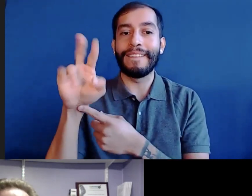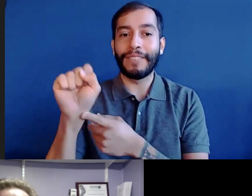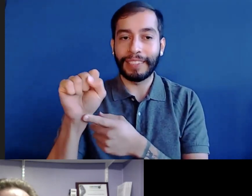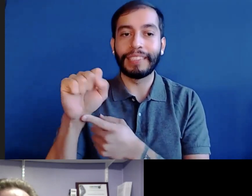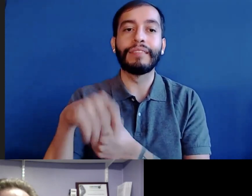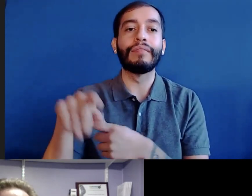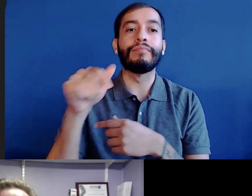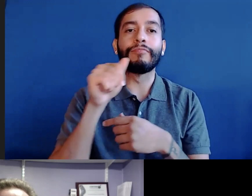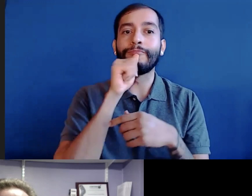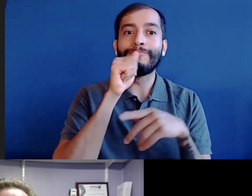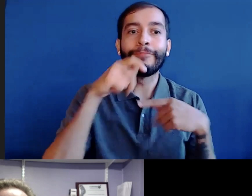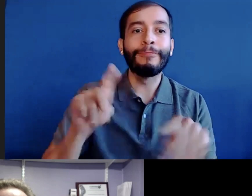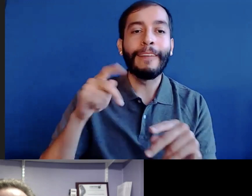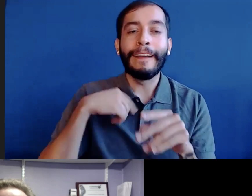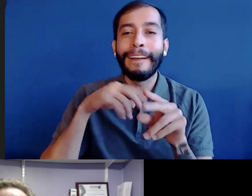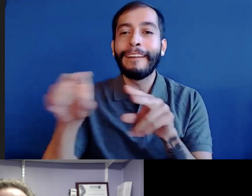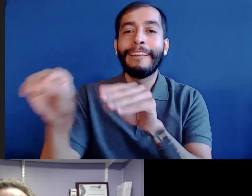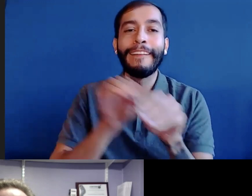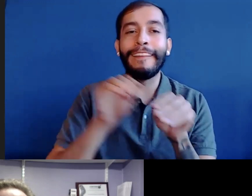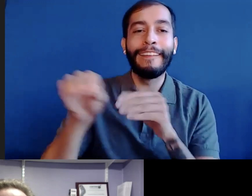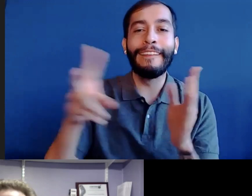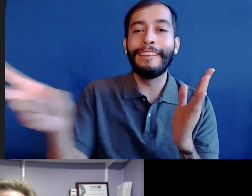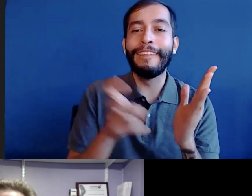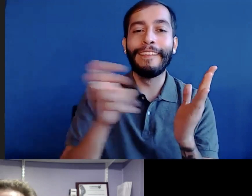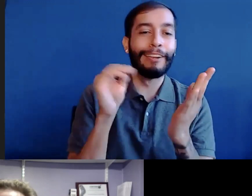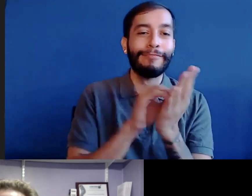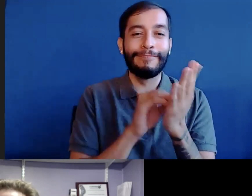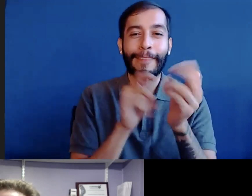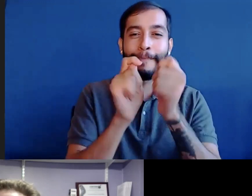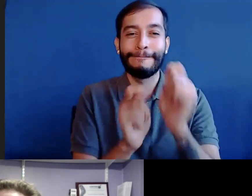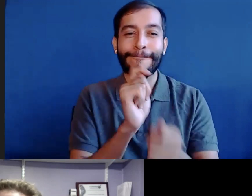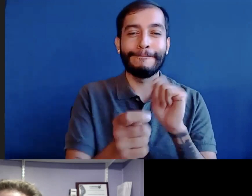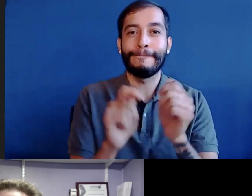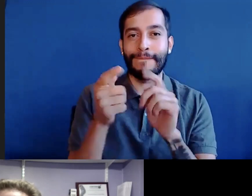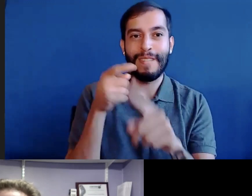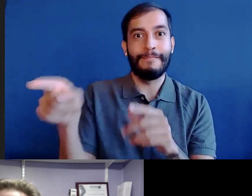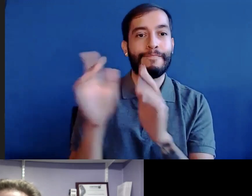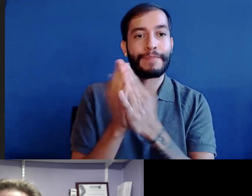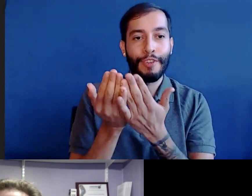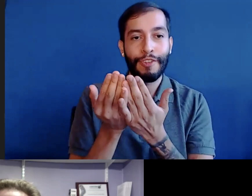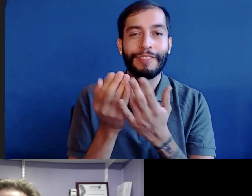the stories in the Secret Lives book. So we've